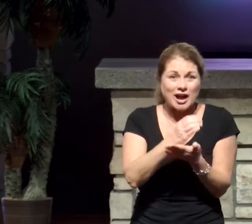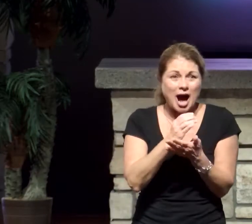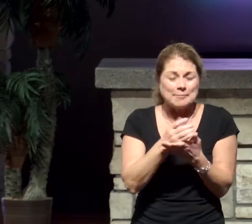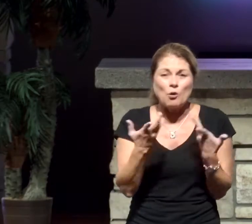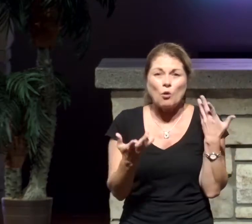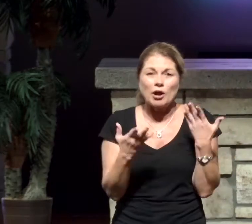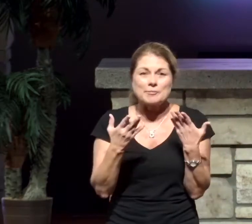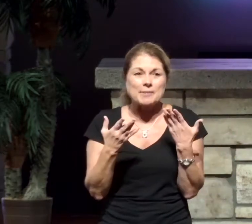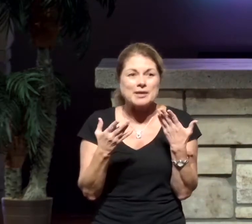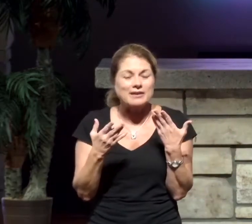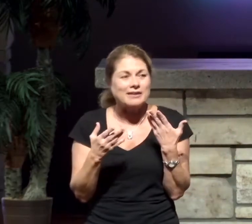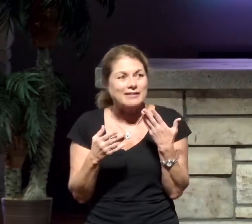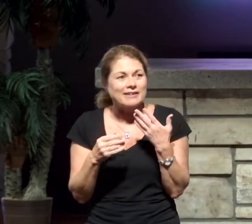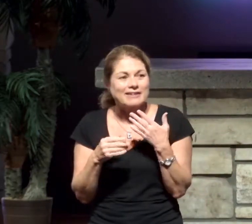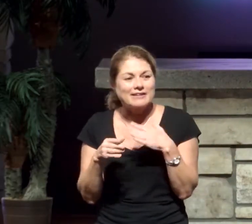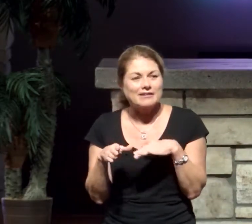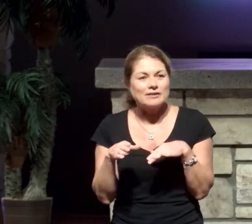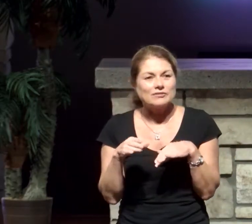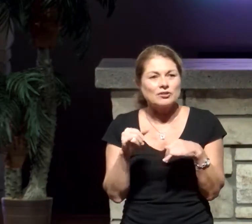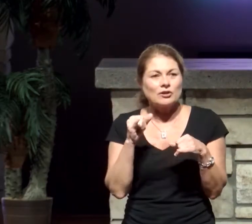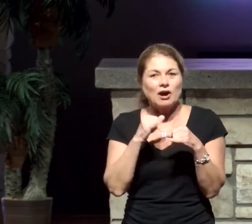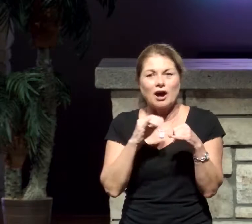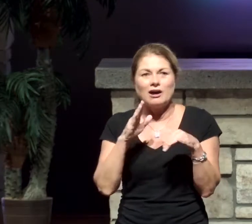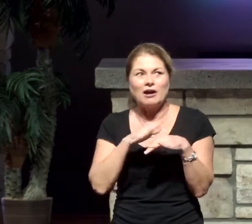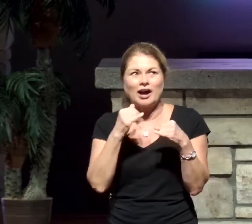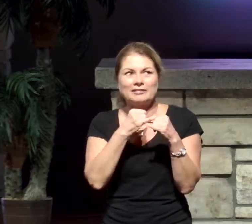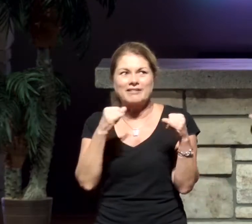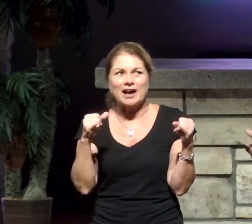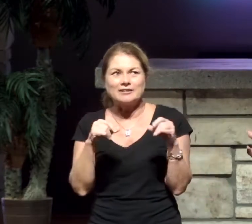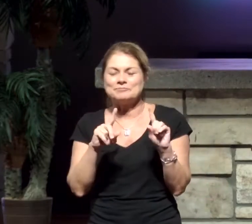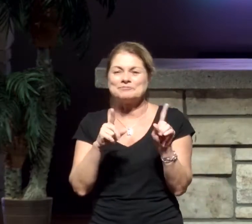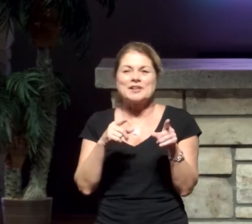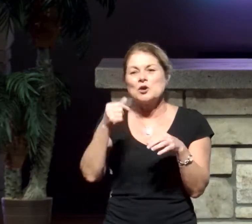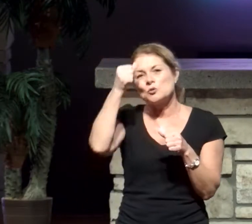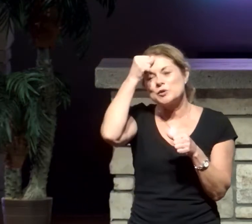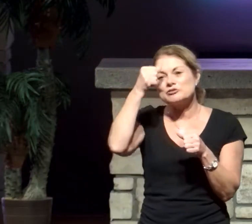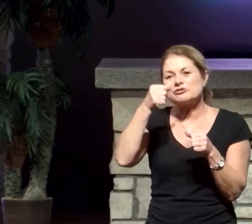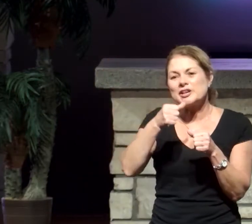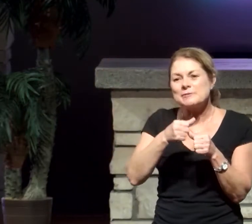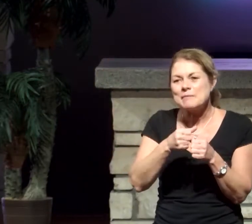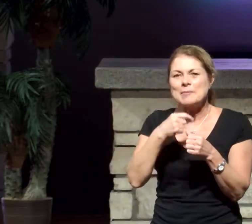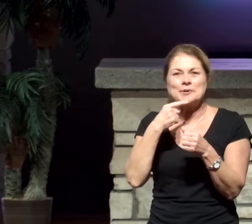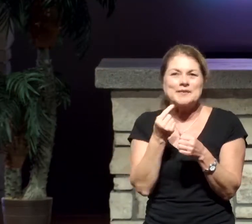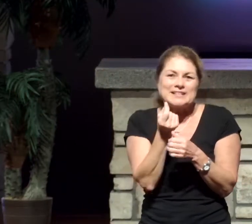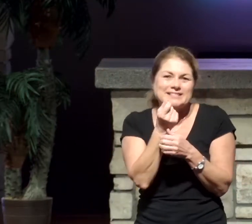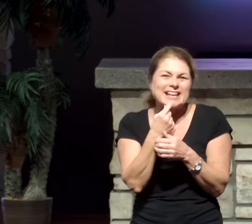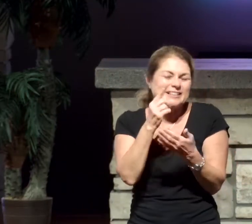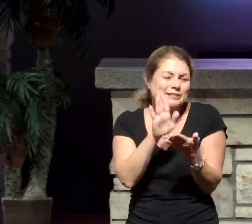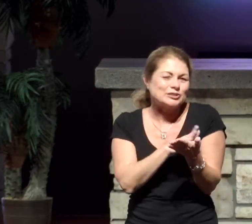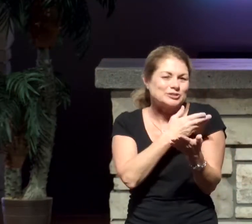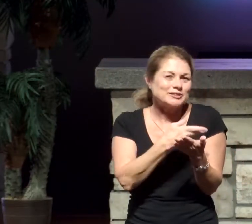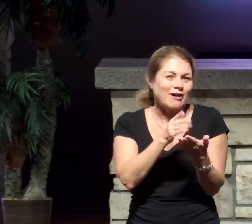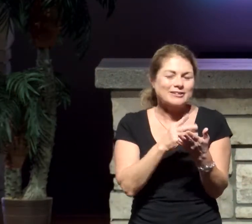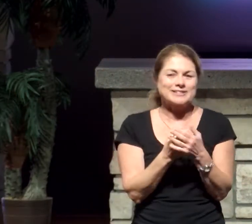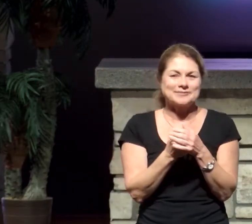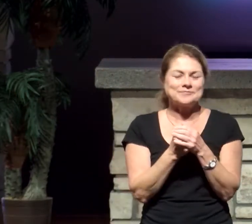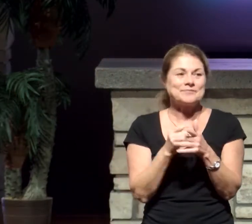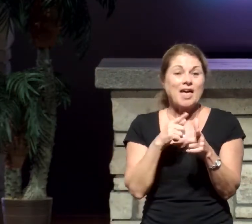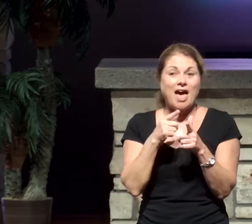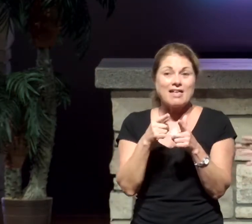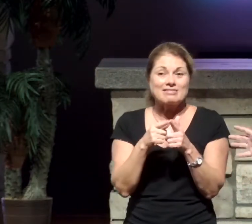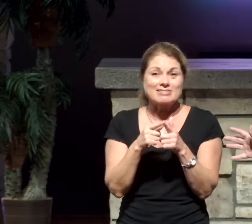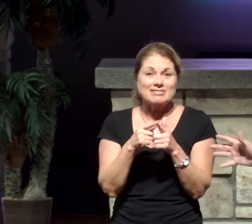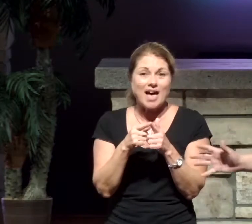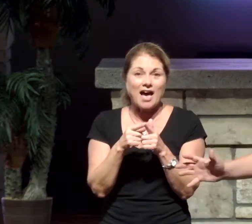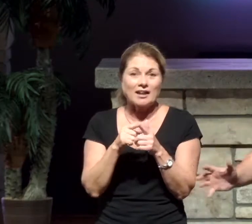a great low rate, you can get online, go to the general and save some time, right? We remember jingles. And then, of course, there's